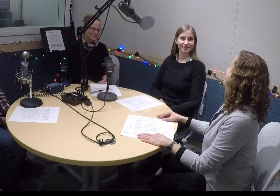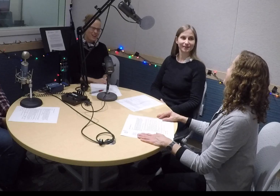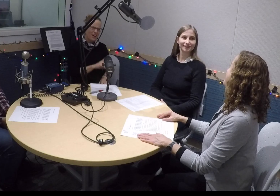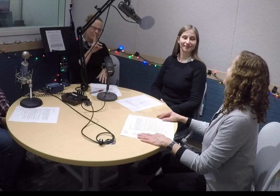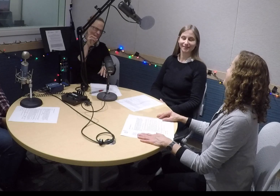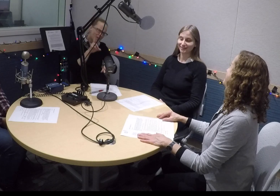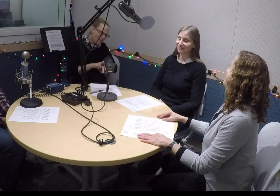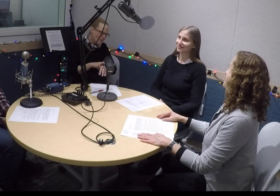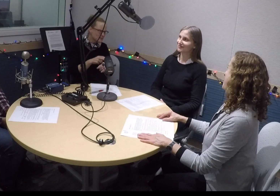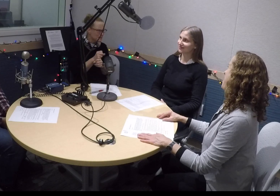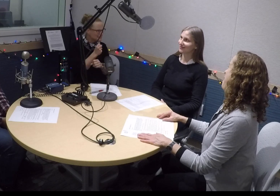yeah.